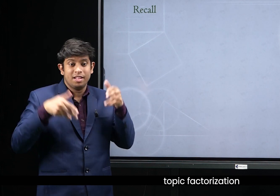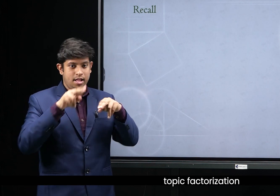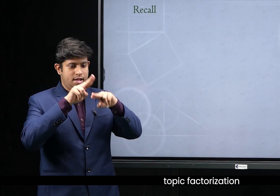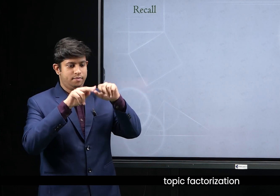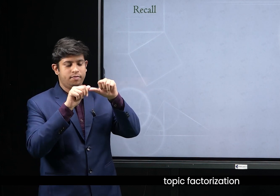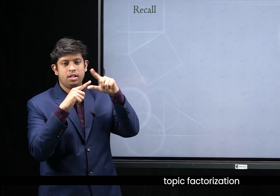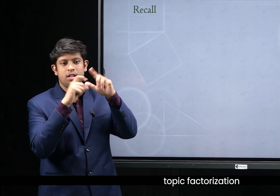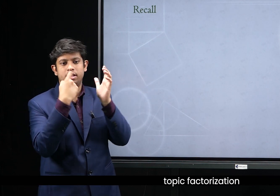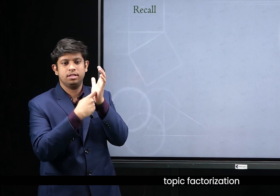factorization.